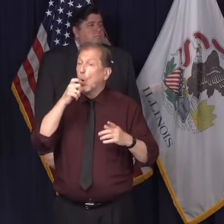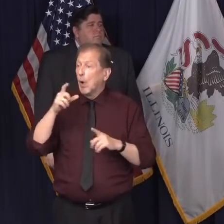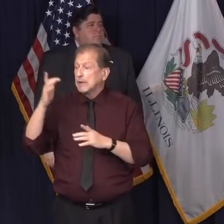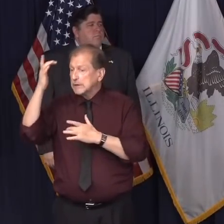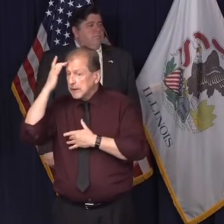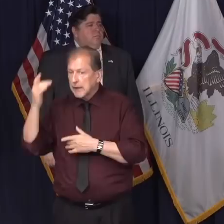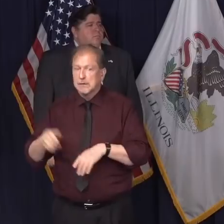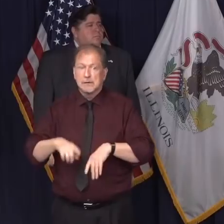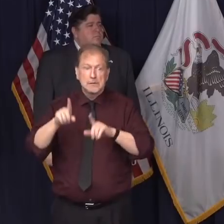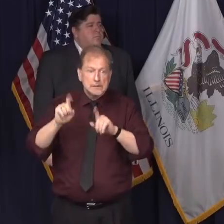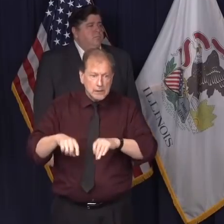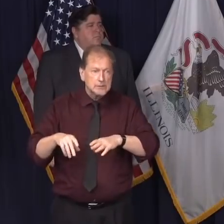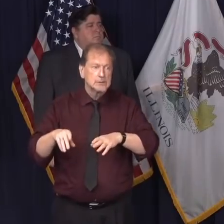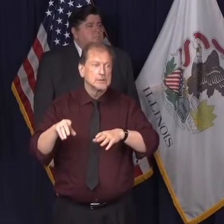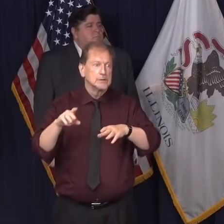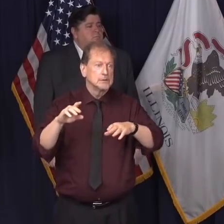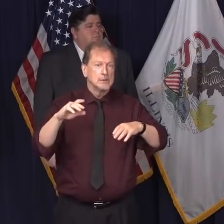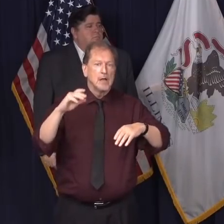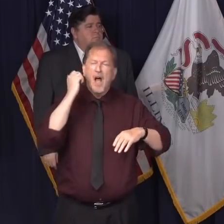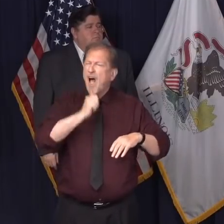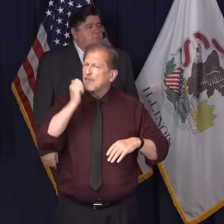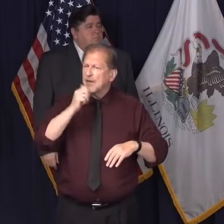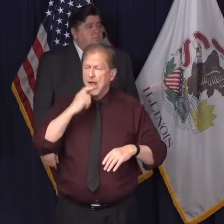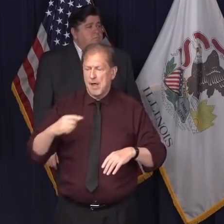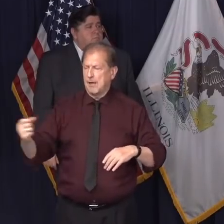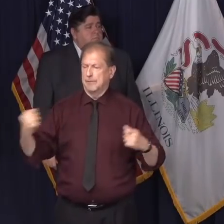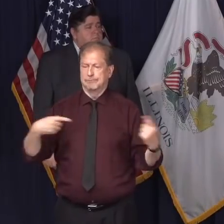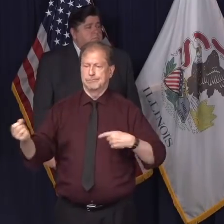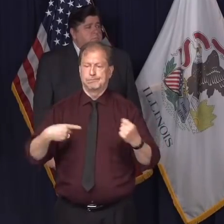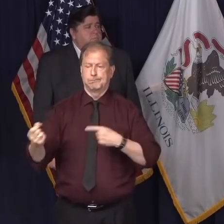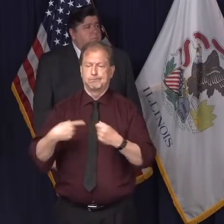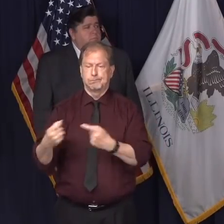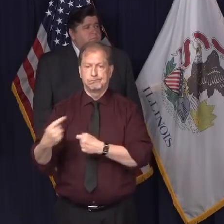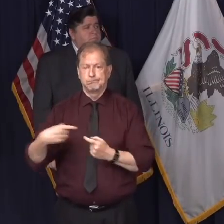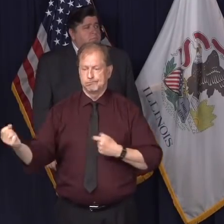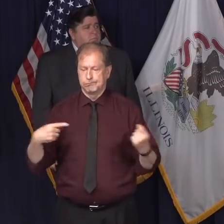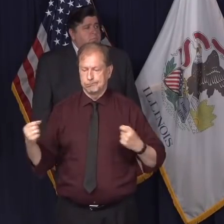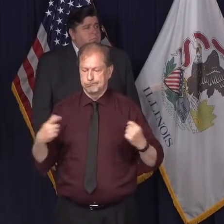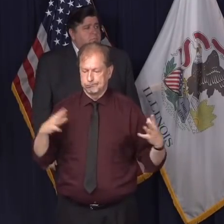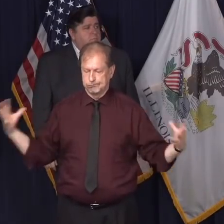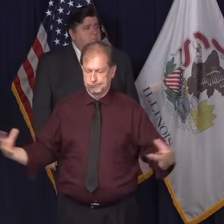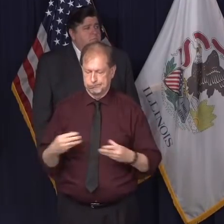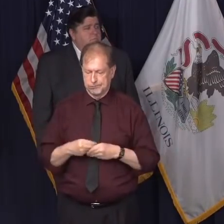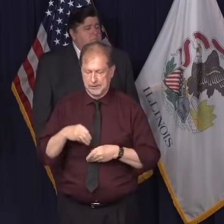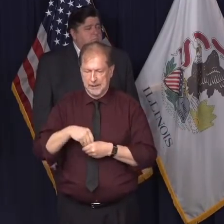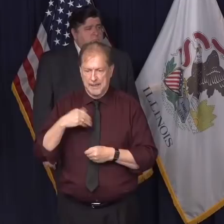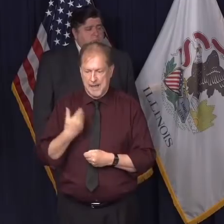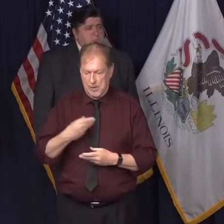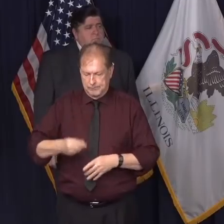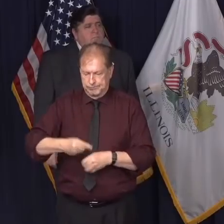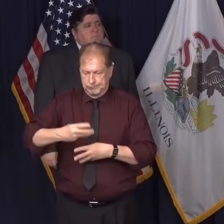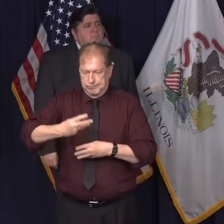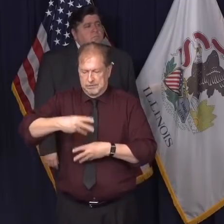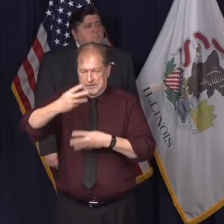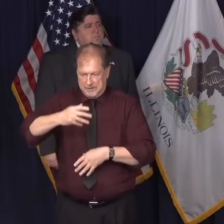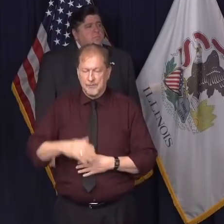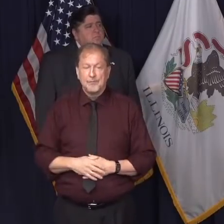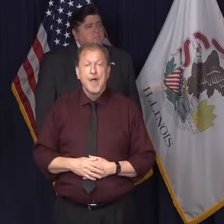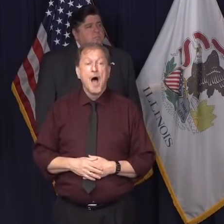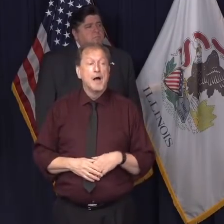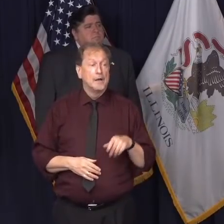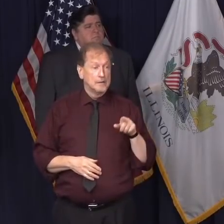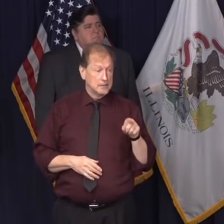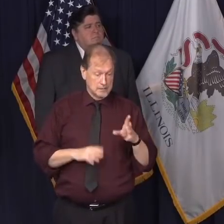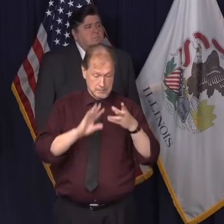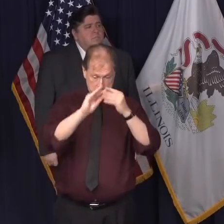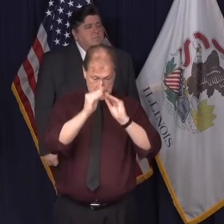us every day from all different sources. In terms of the actual data regarding